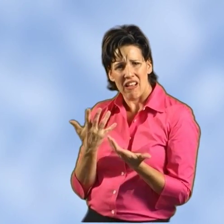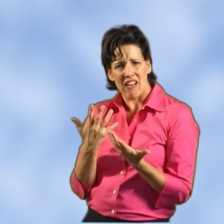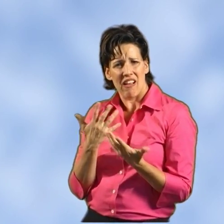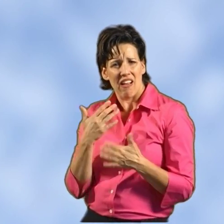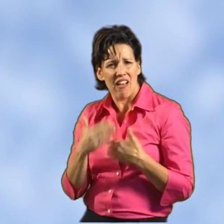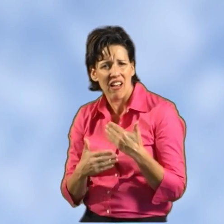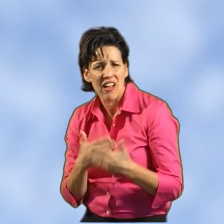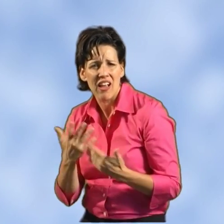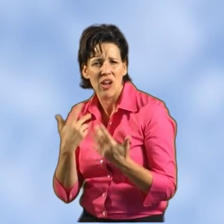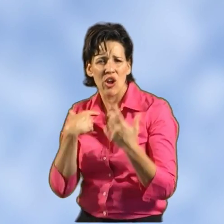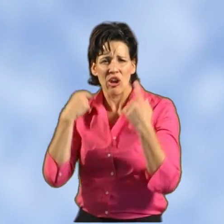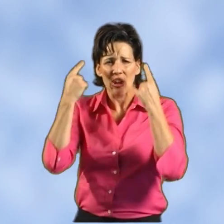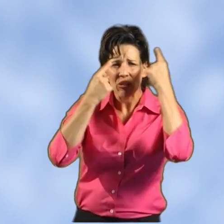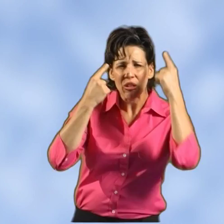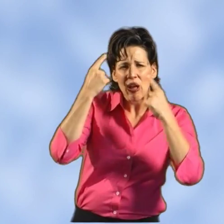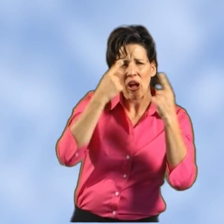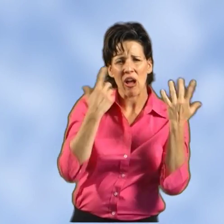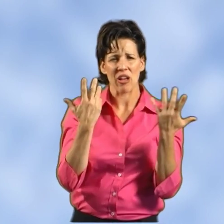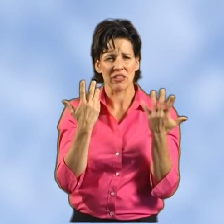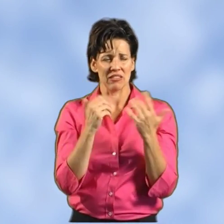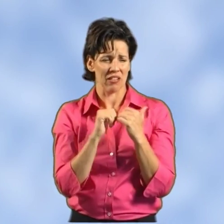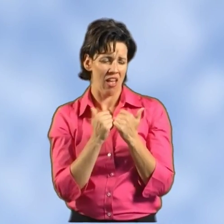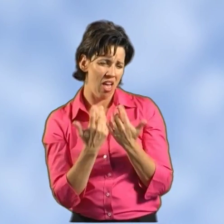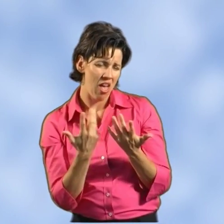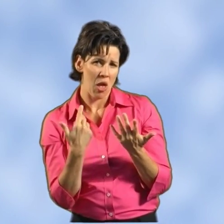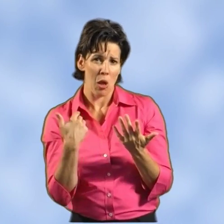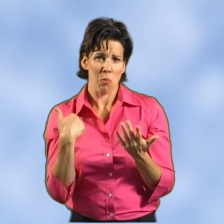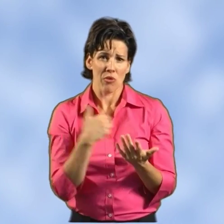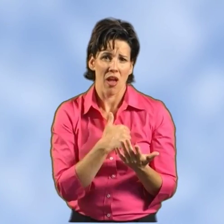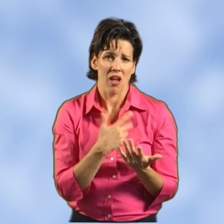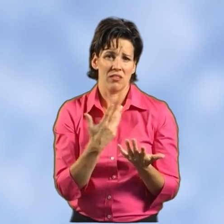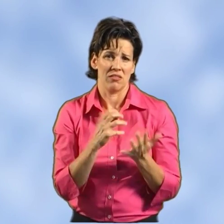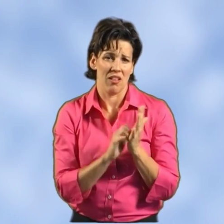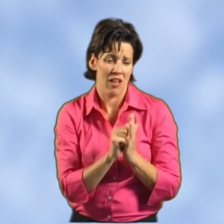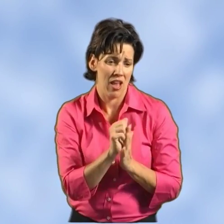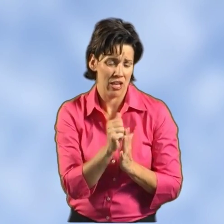or coping with the feelings and thoughts that can follow breast cancer treatment,